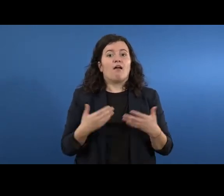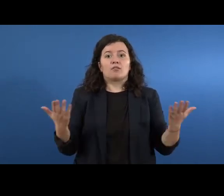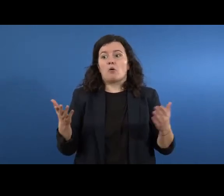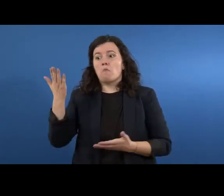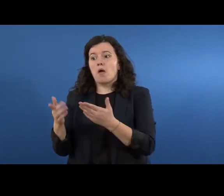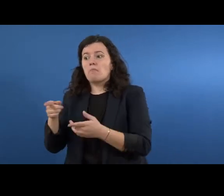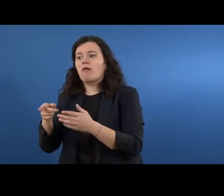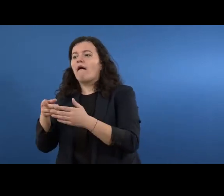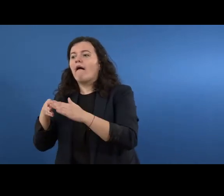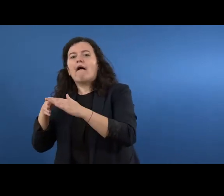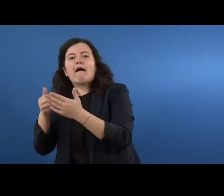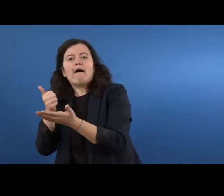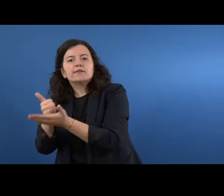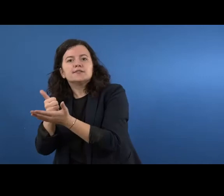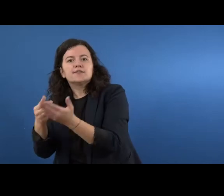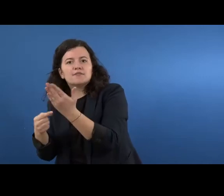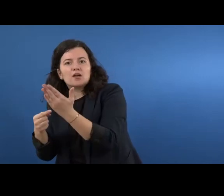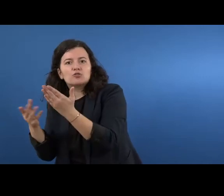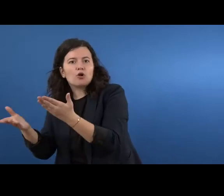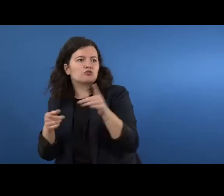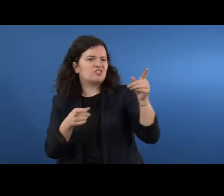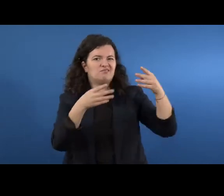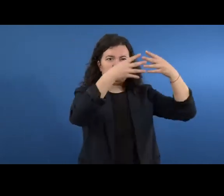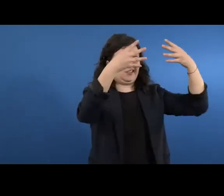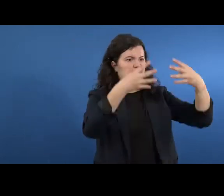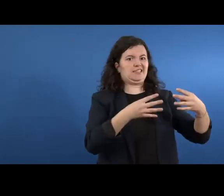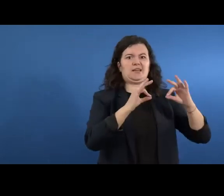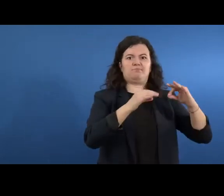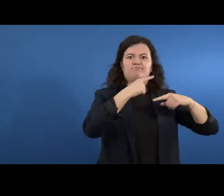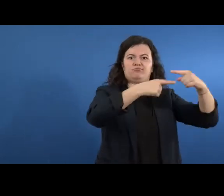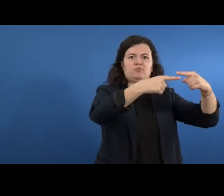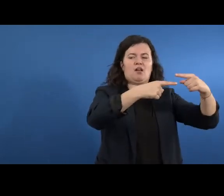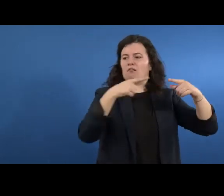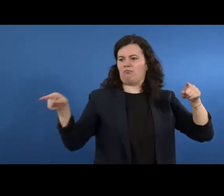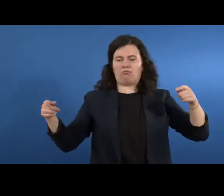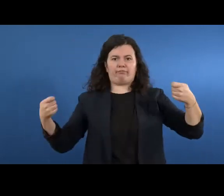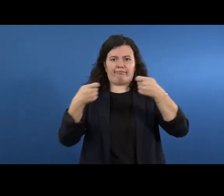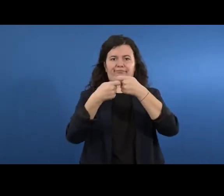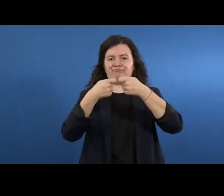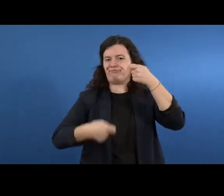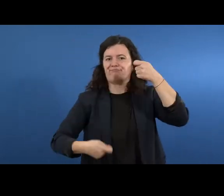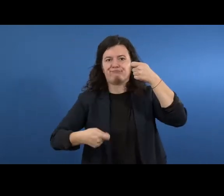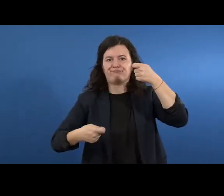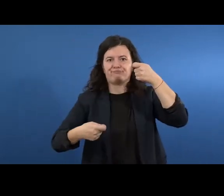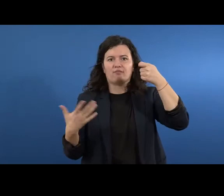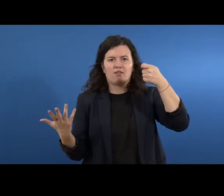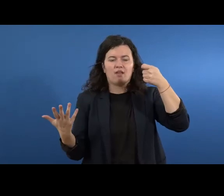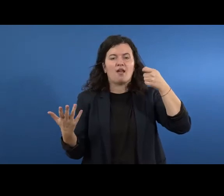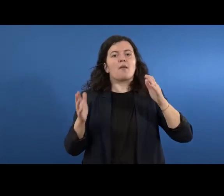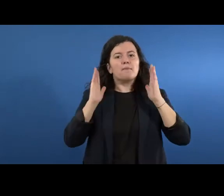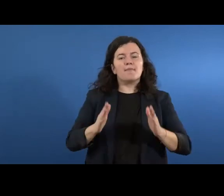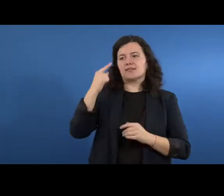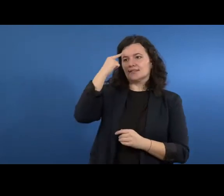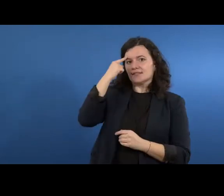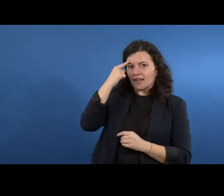so there's definitely needs to be accessibility in skills development opportunities,